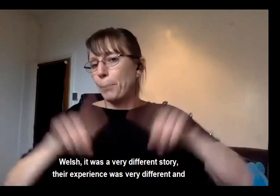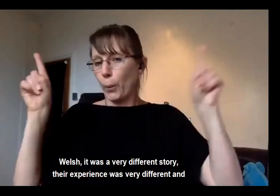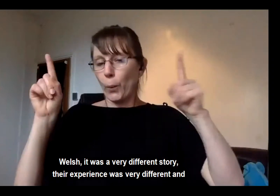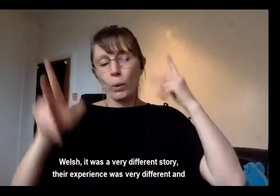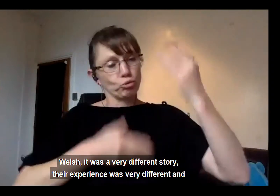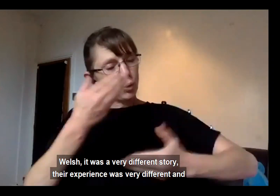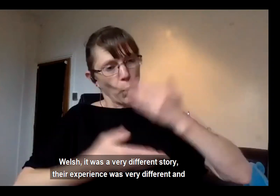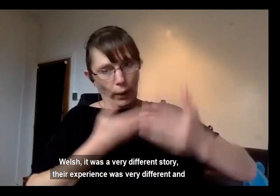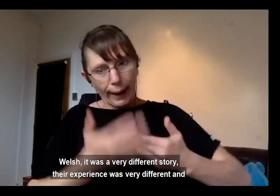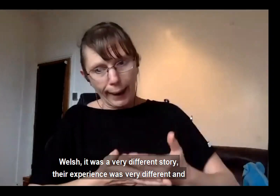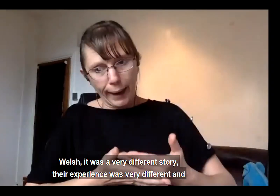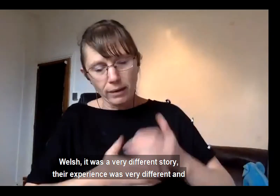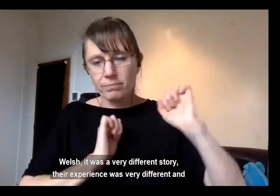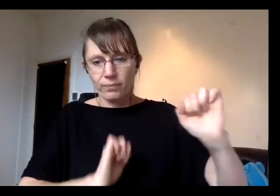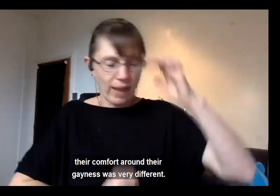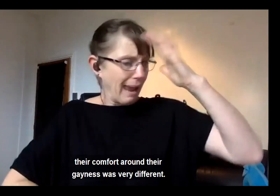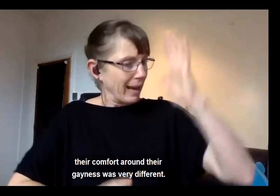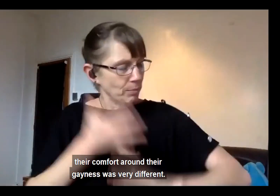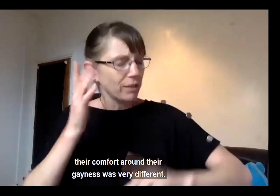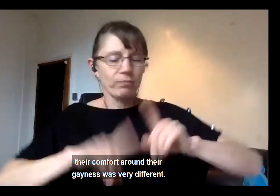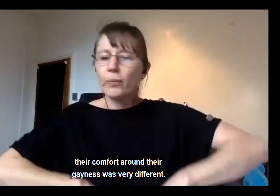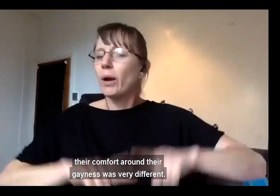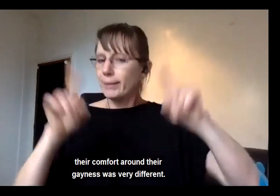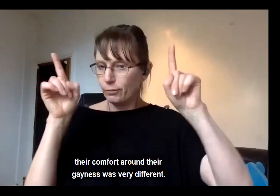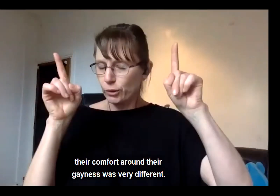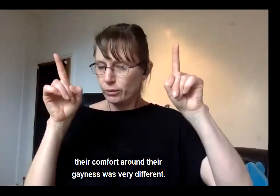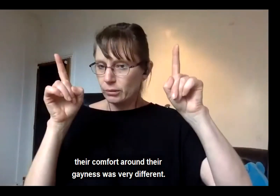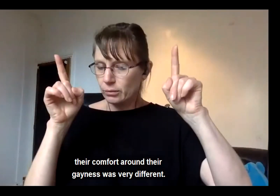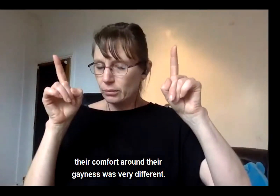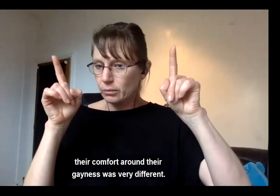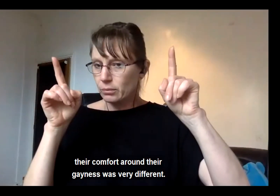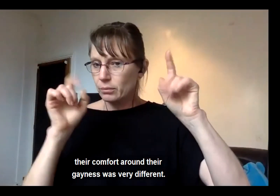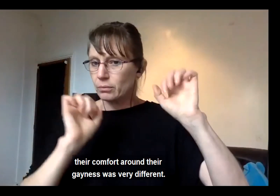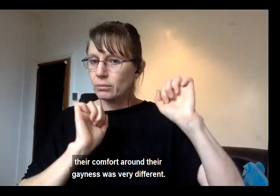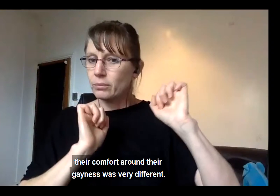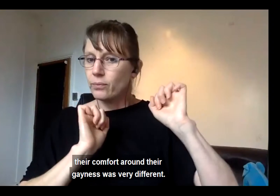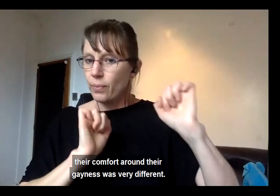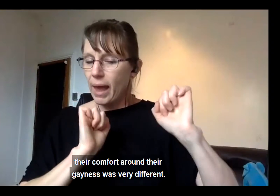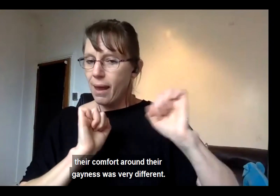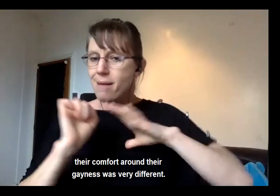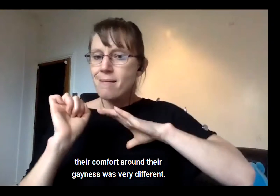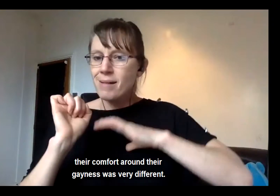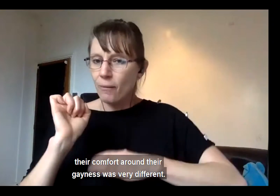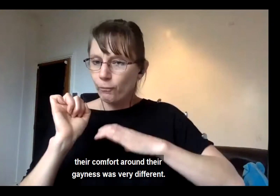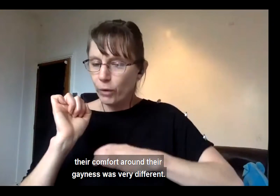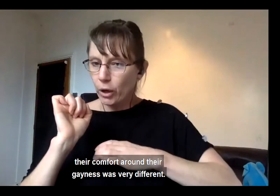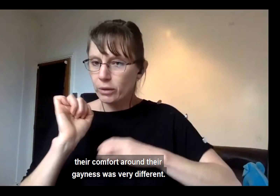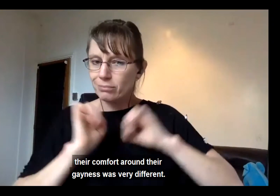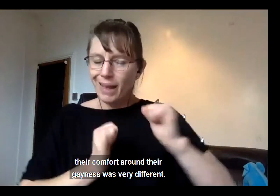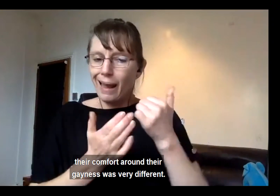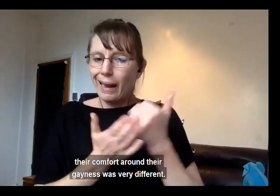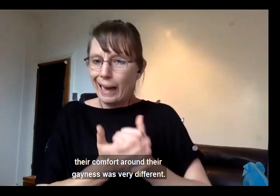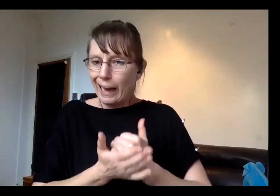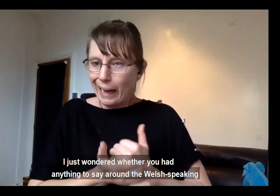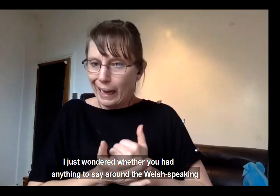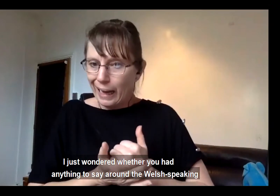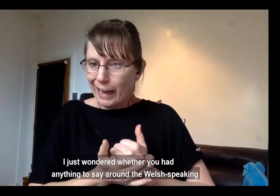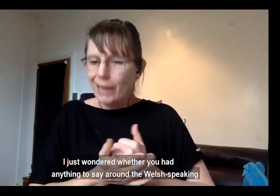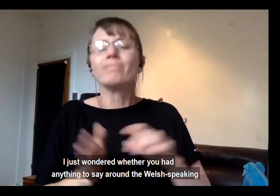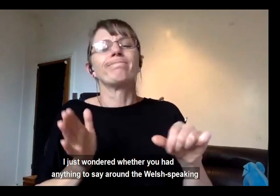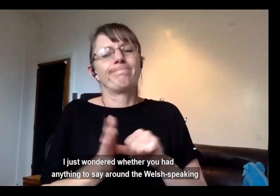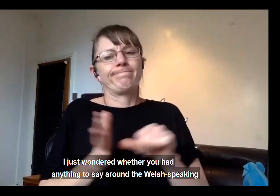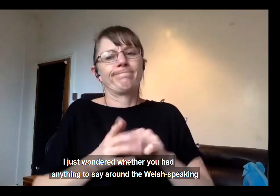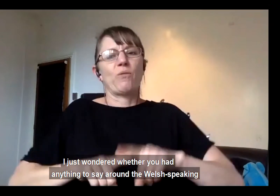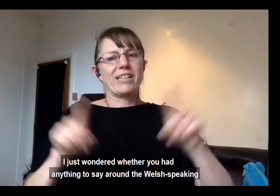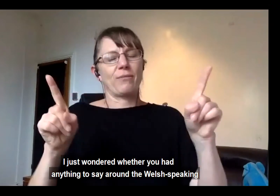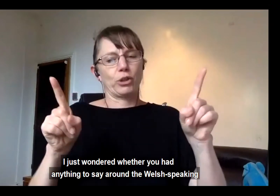experience was very different, and their comfort around their gayness was very different. And I